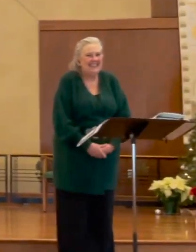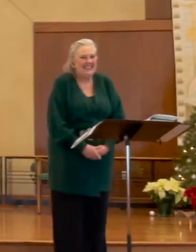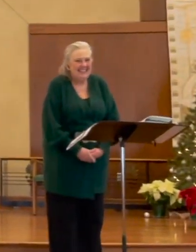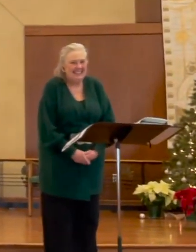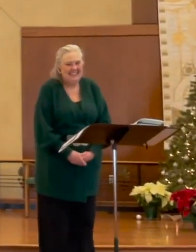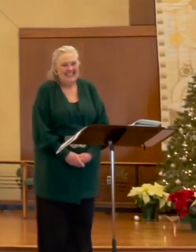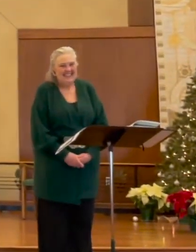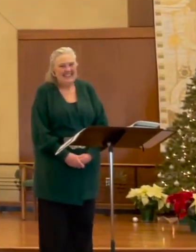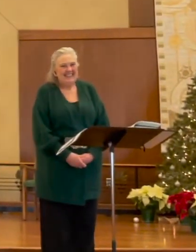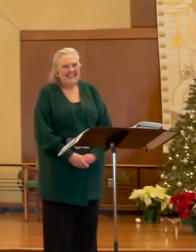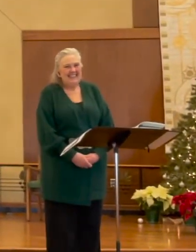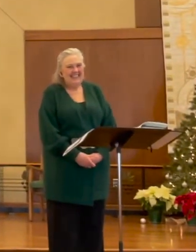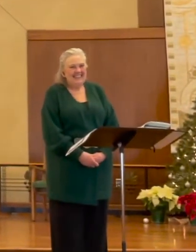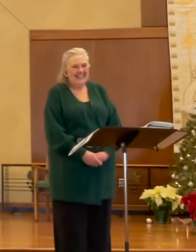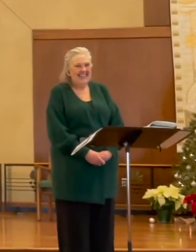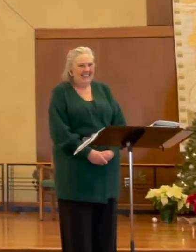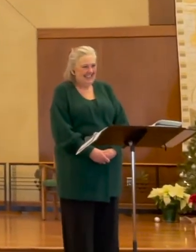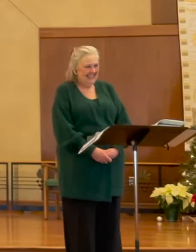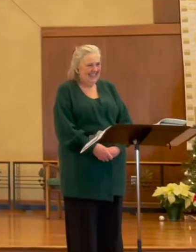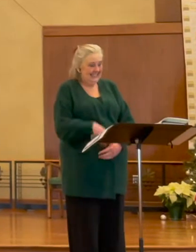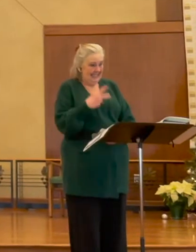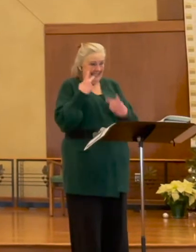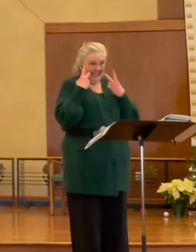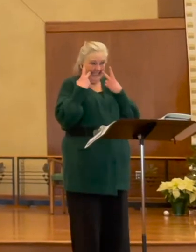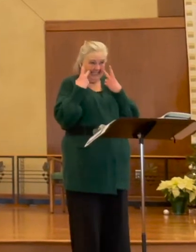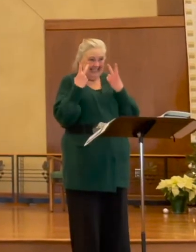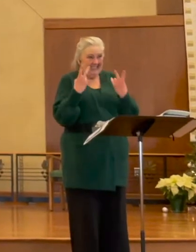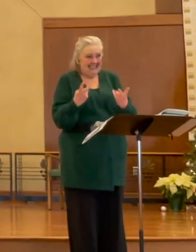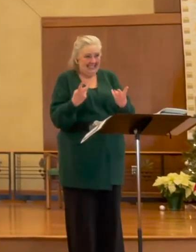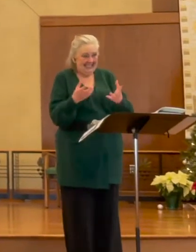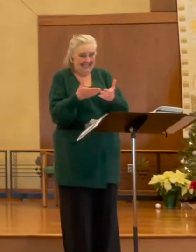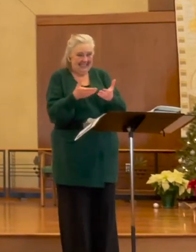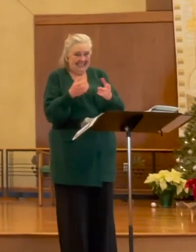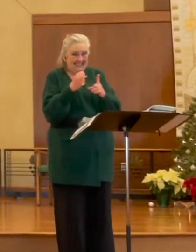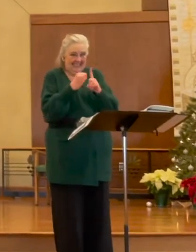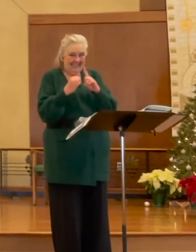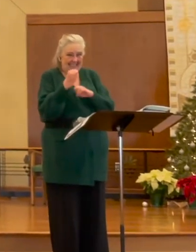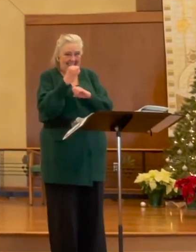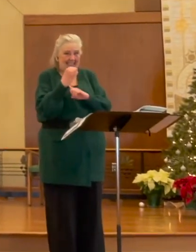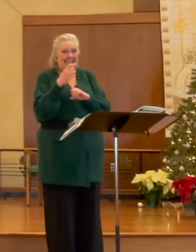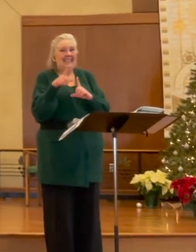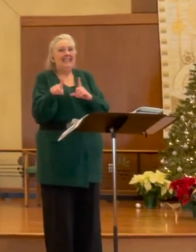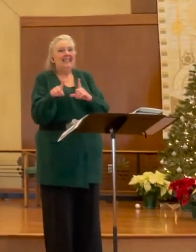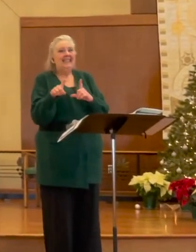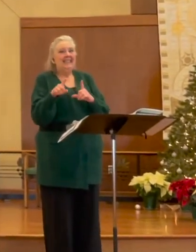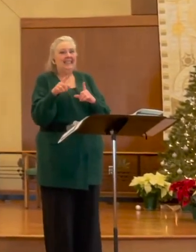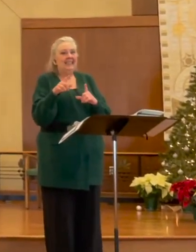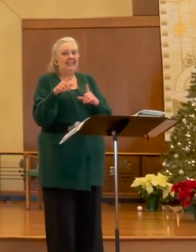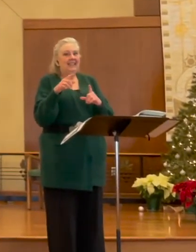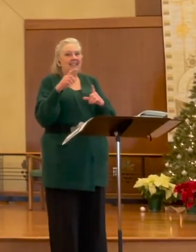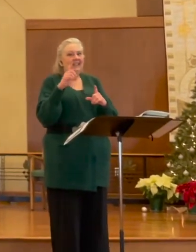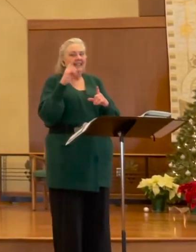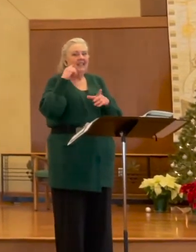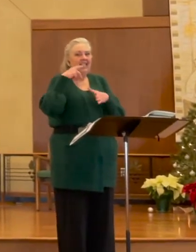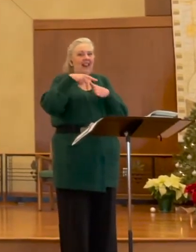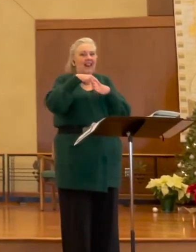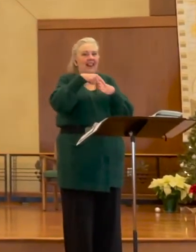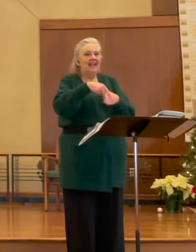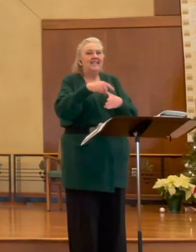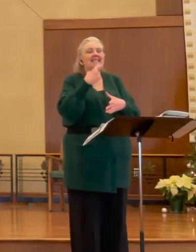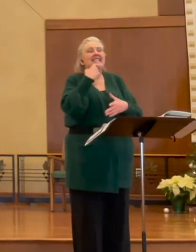Here is an ornament of the manger scene with the magi on their camels, and it says, "Love came